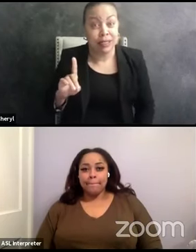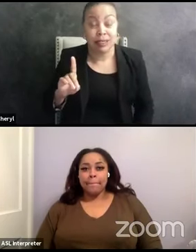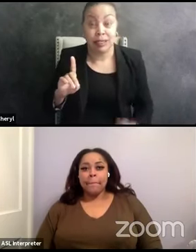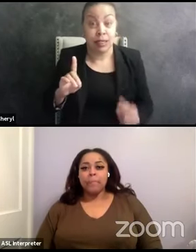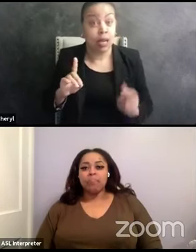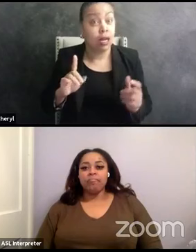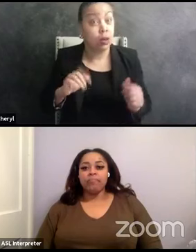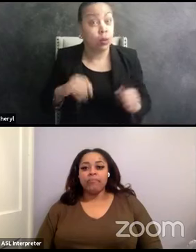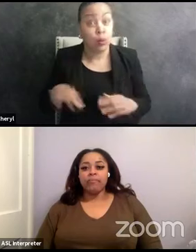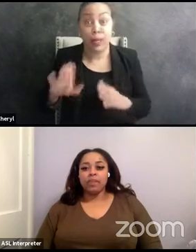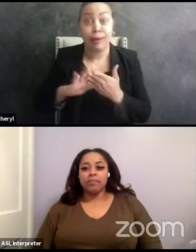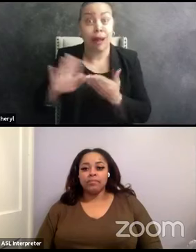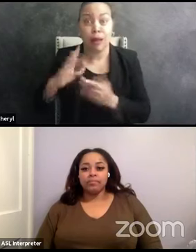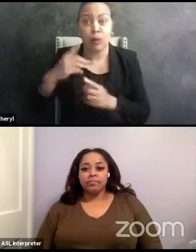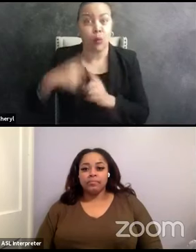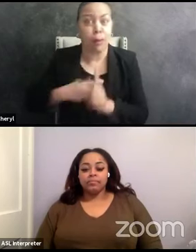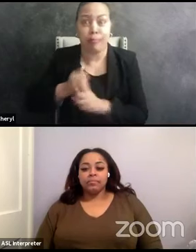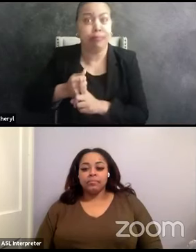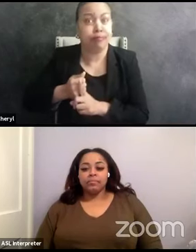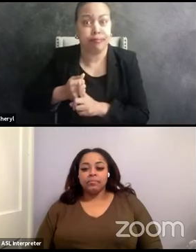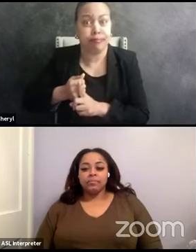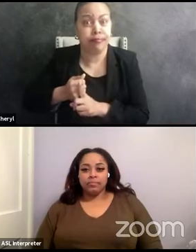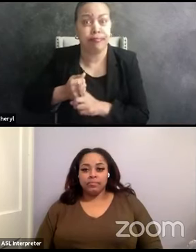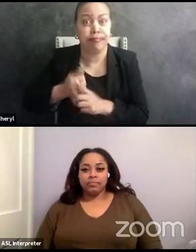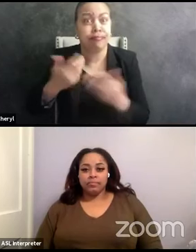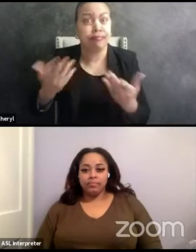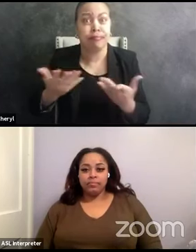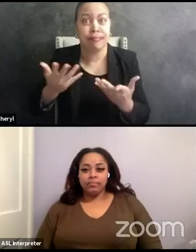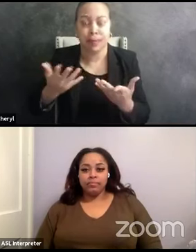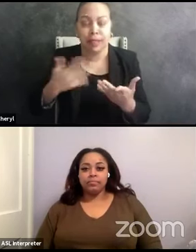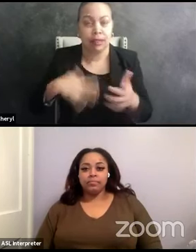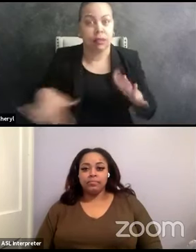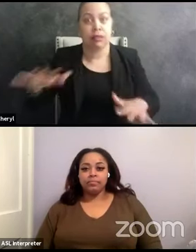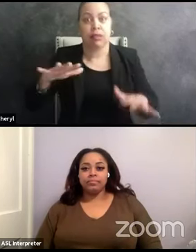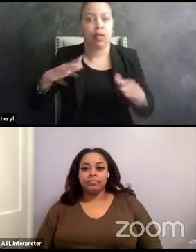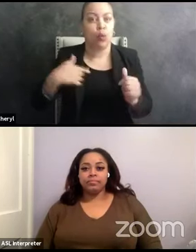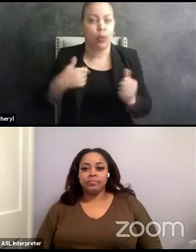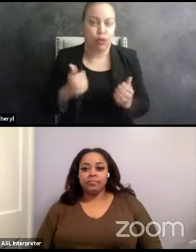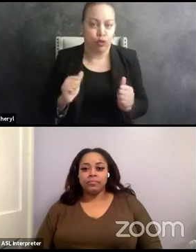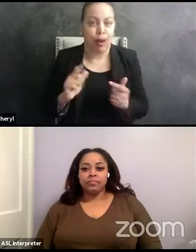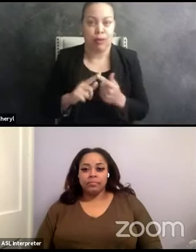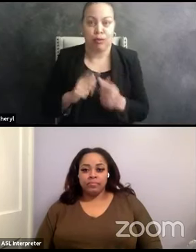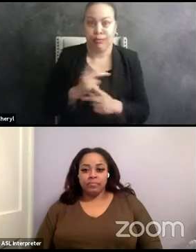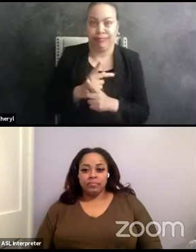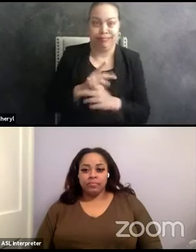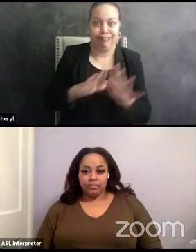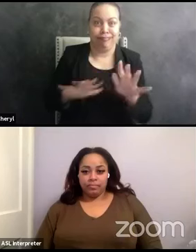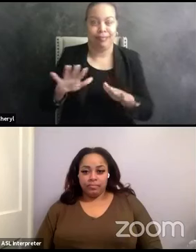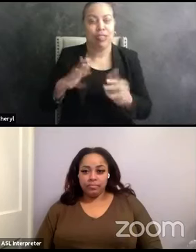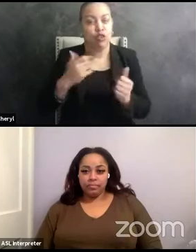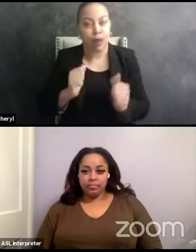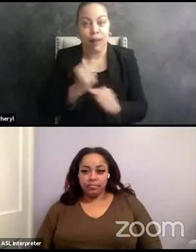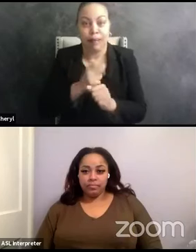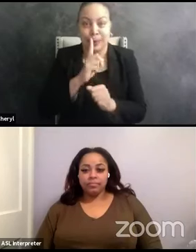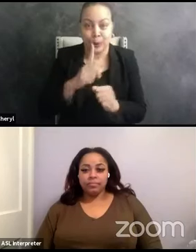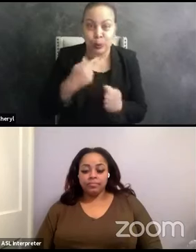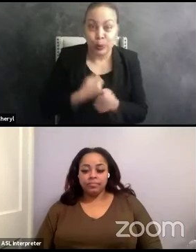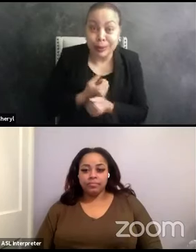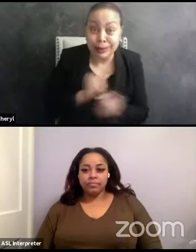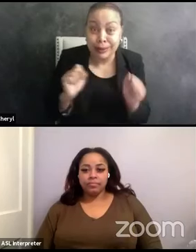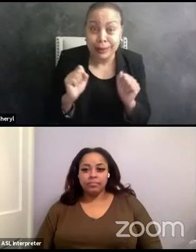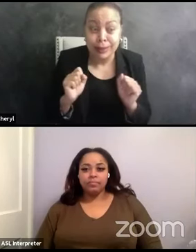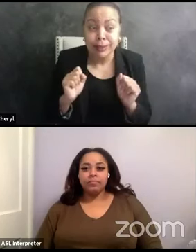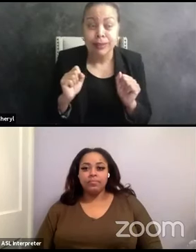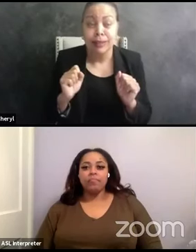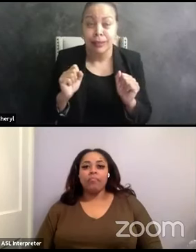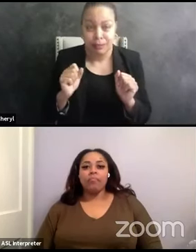college. We're just trying to balance and, like everyone else, trying to stay safe. Seattle